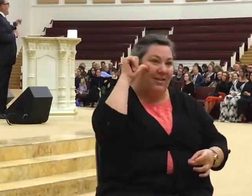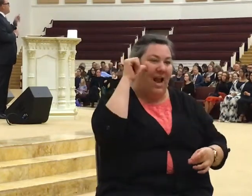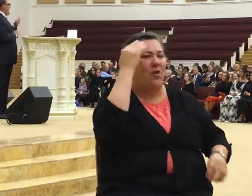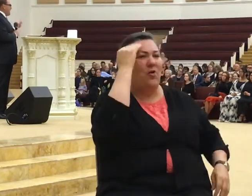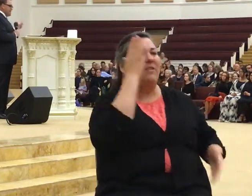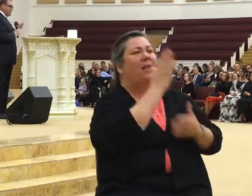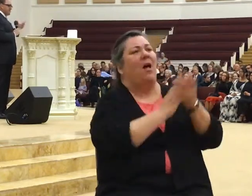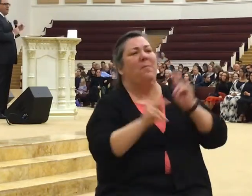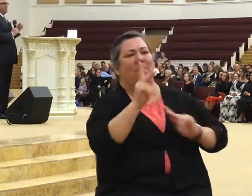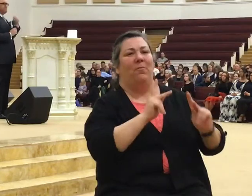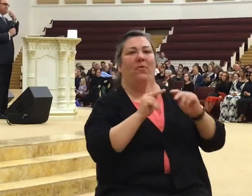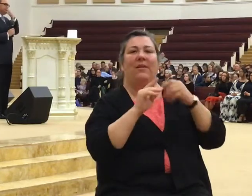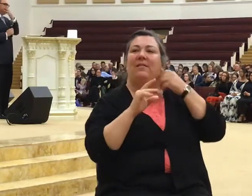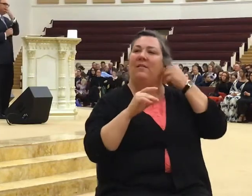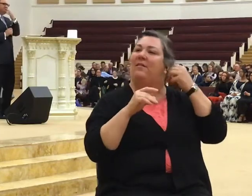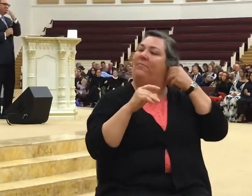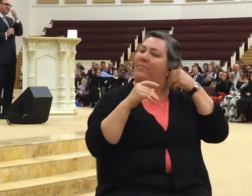yesterday and bad yesterday.